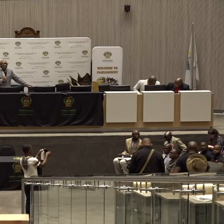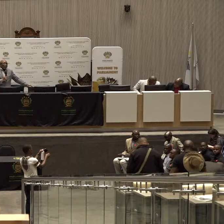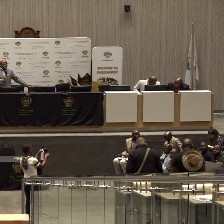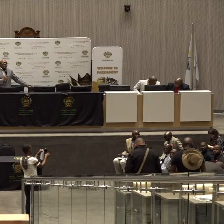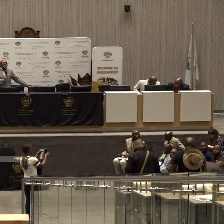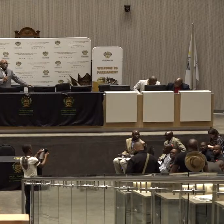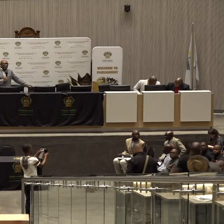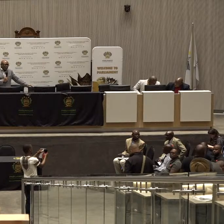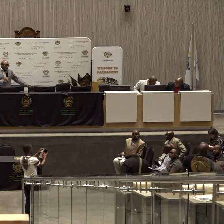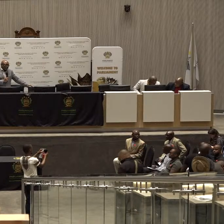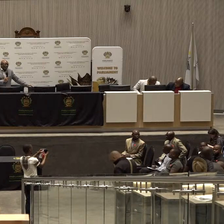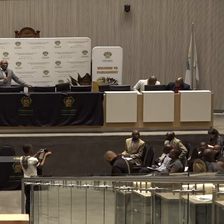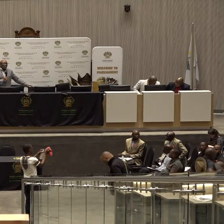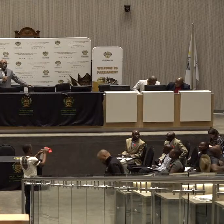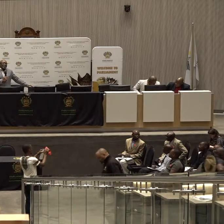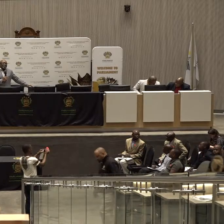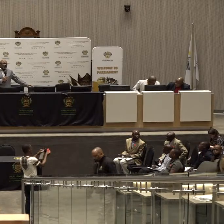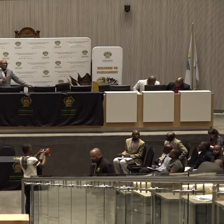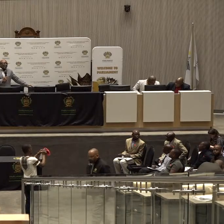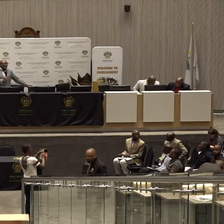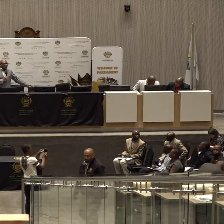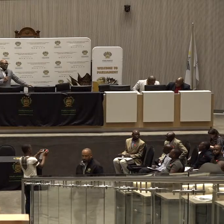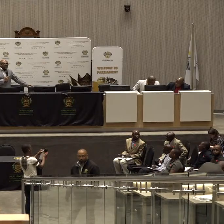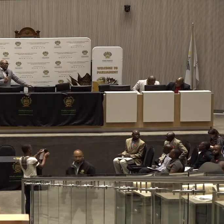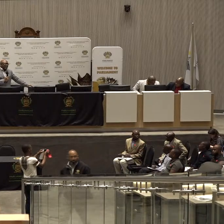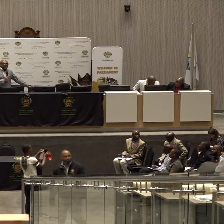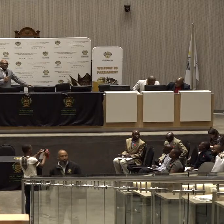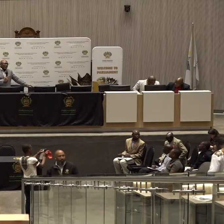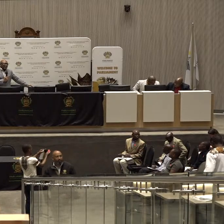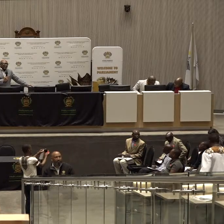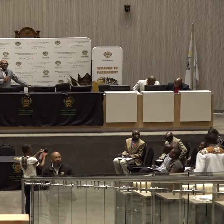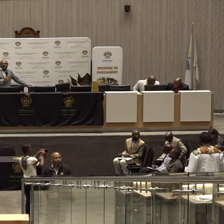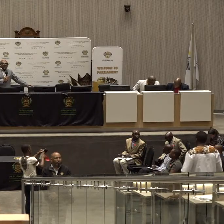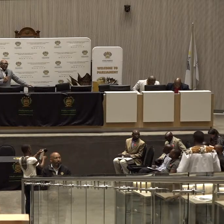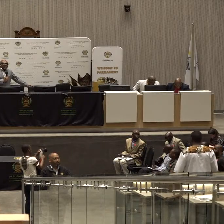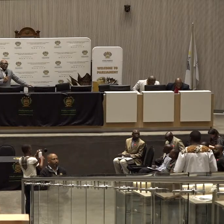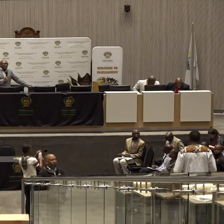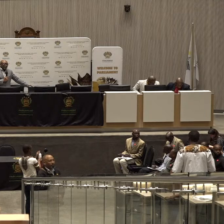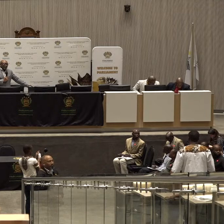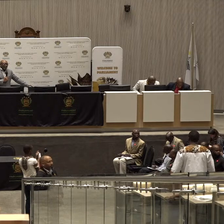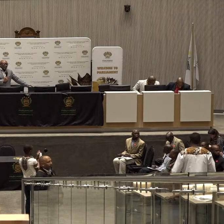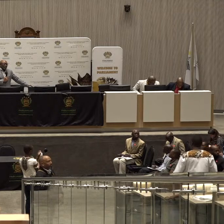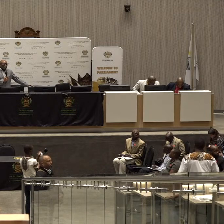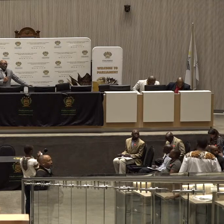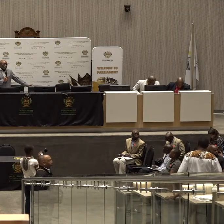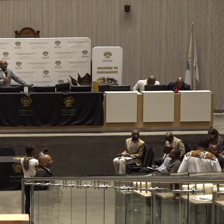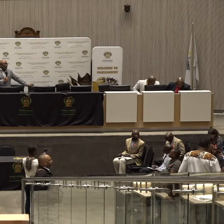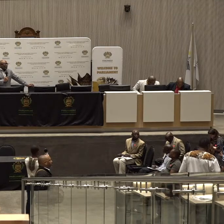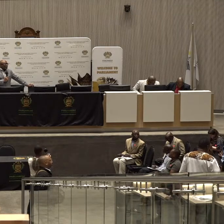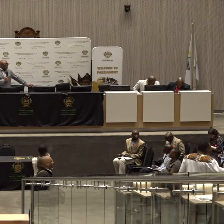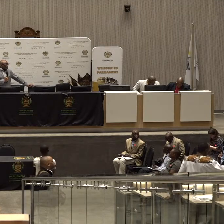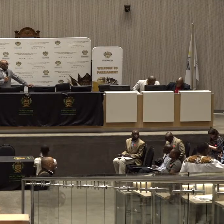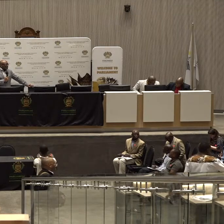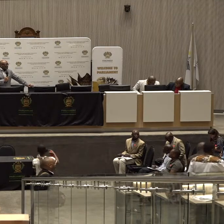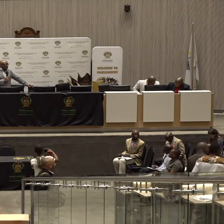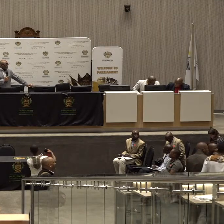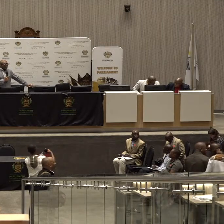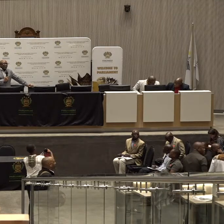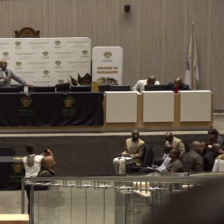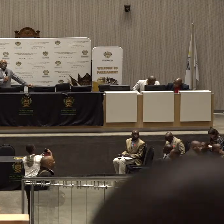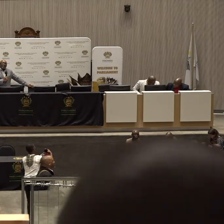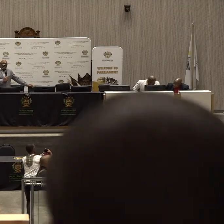where possible once something has been said um let's not repeat it